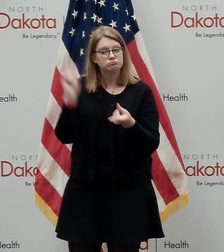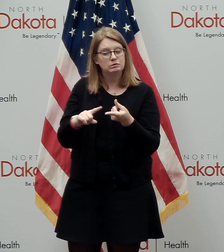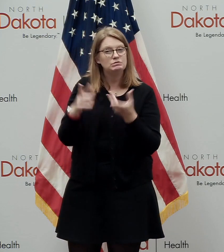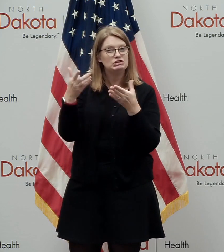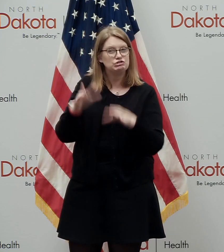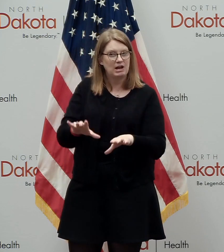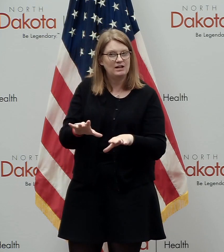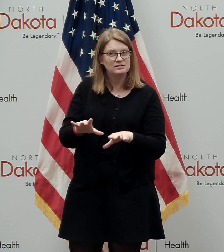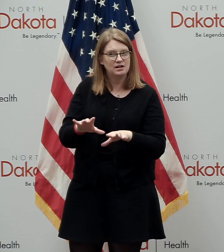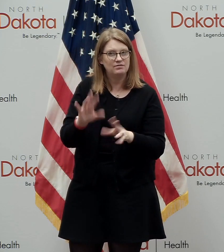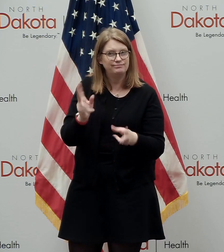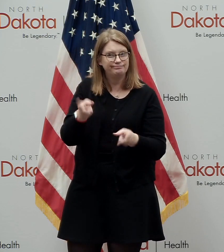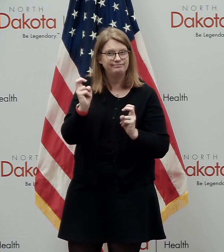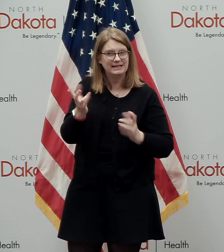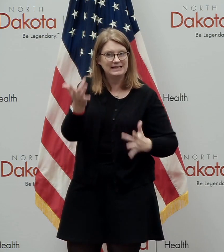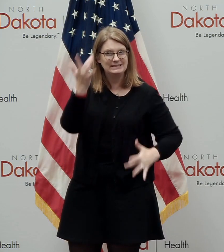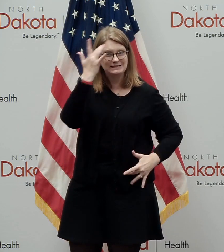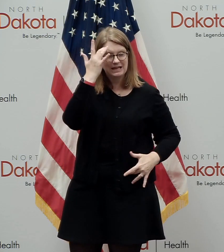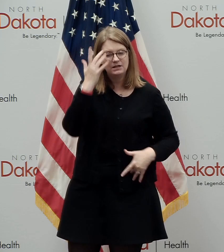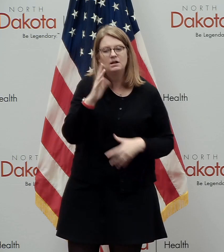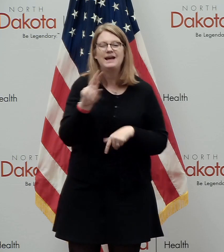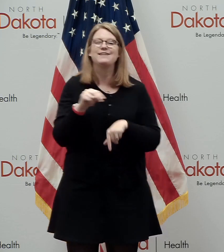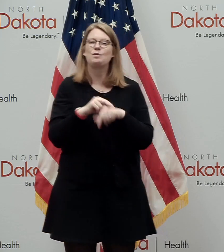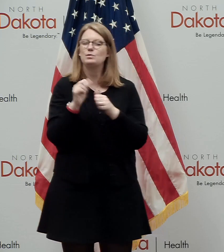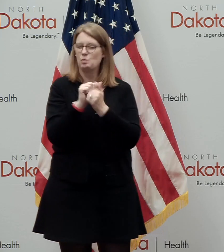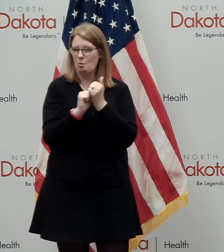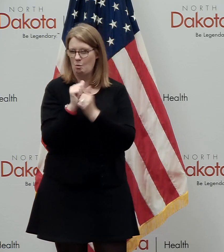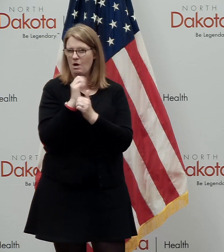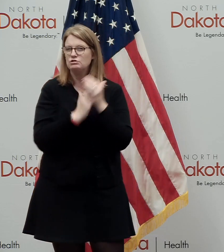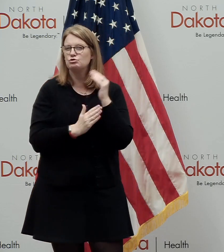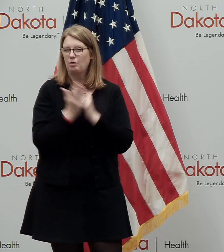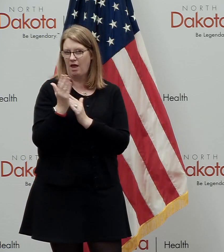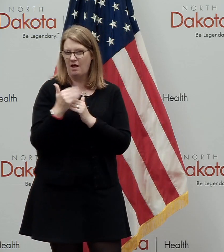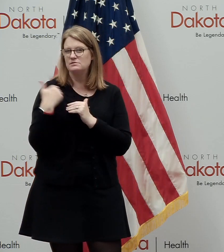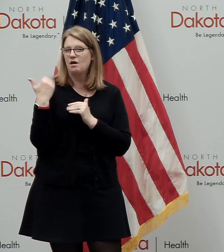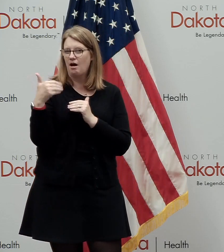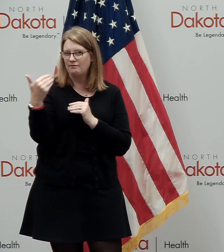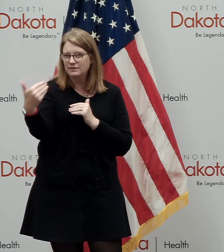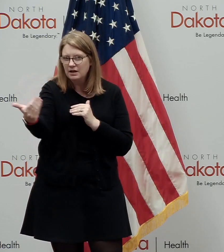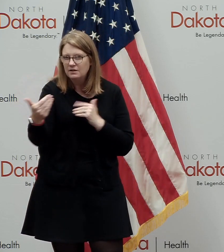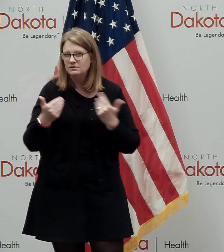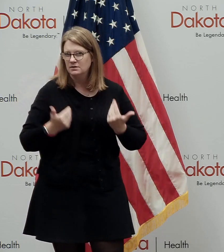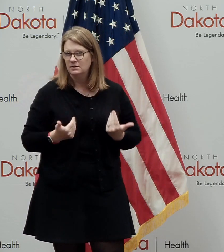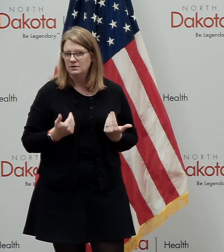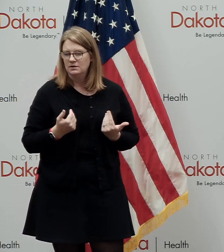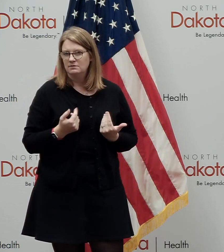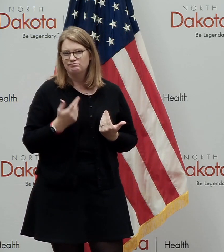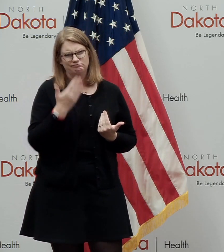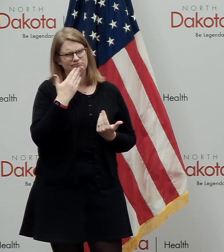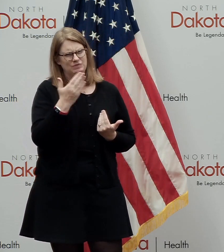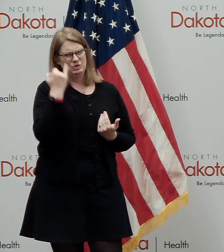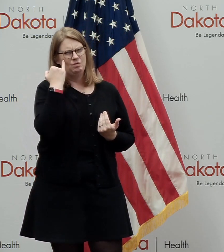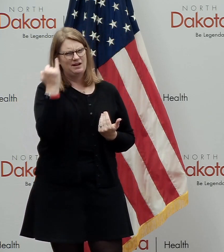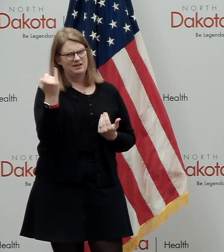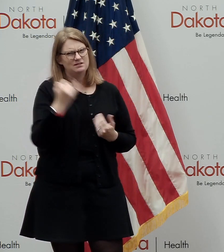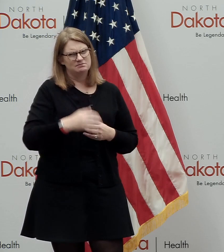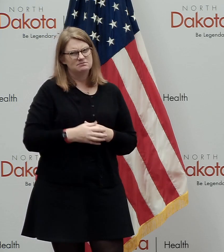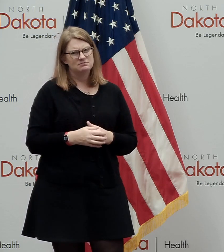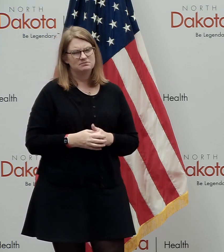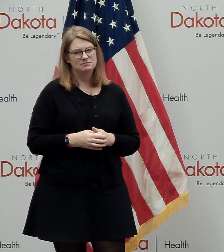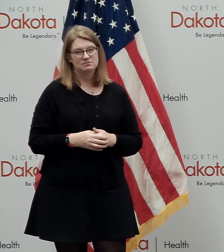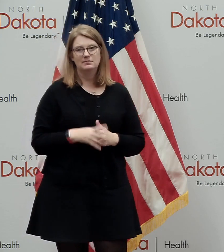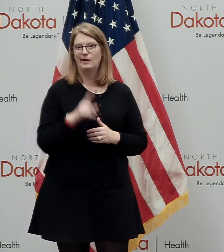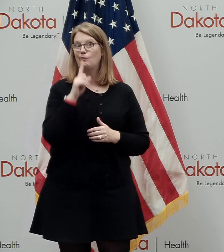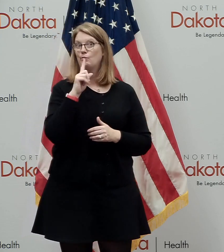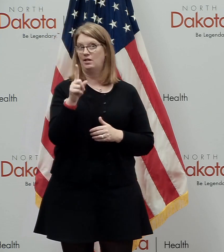or transmit this virus. And of course, again, washing your hands frequently, always a smart idea at any